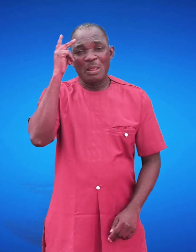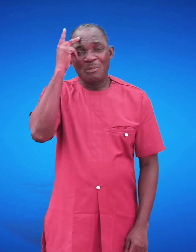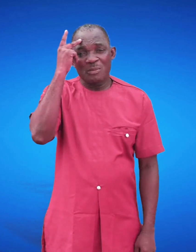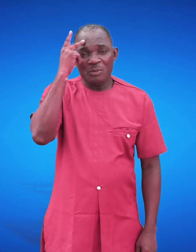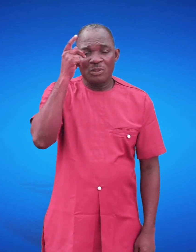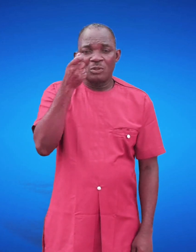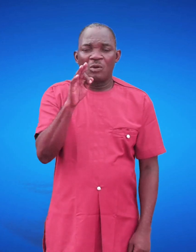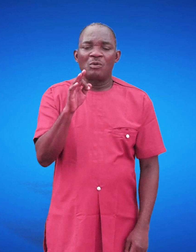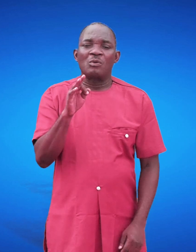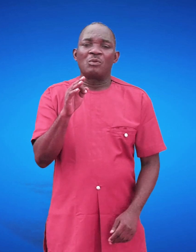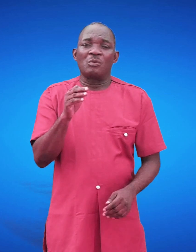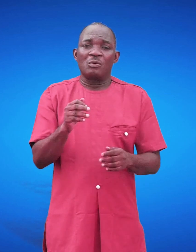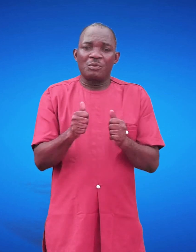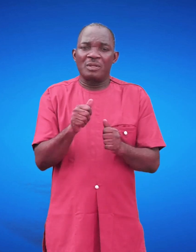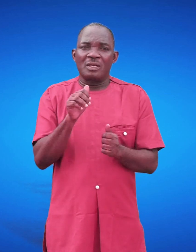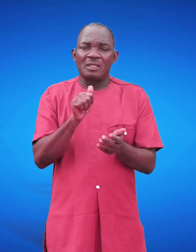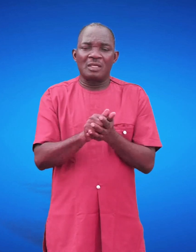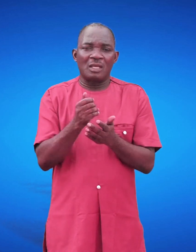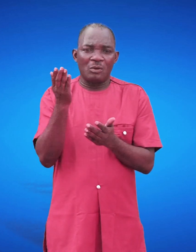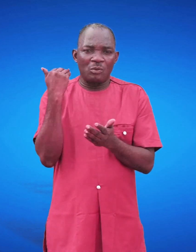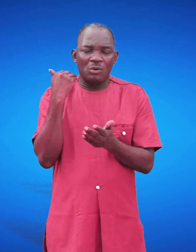of which it was intended.